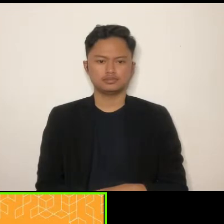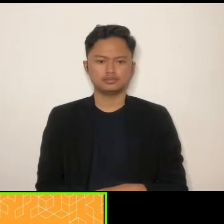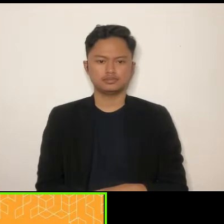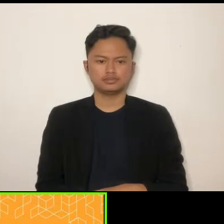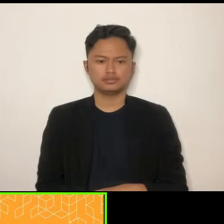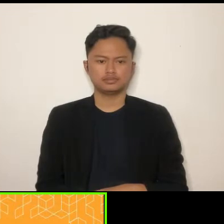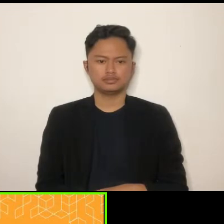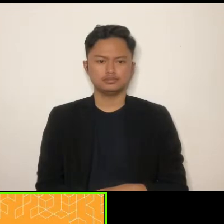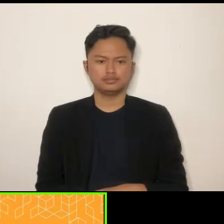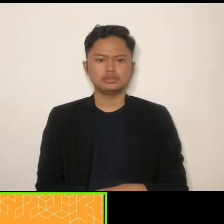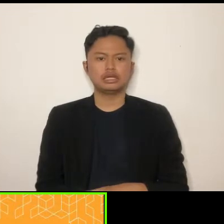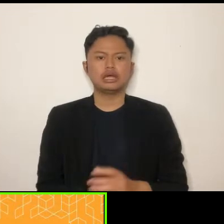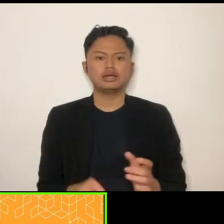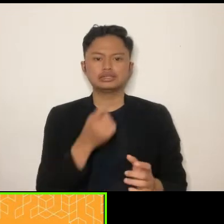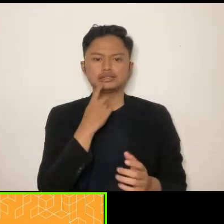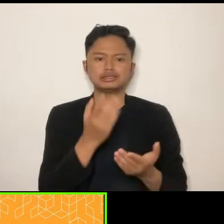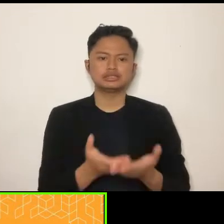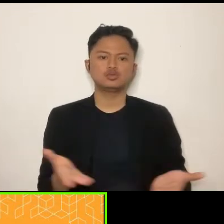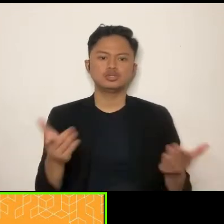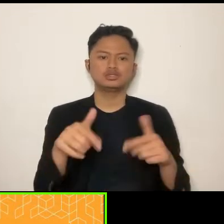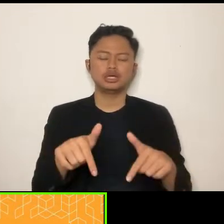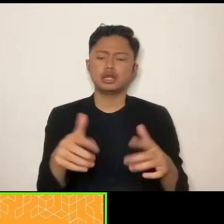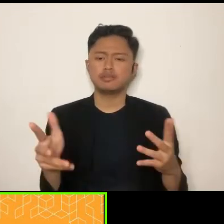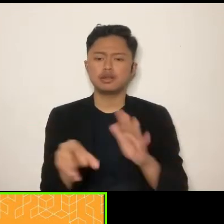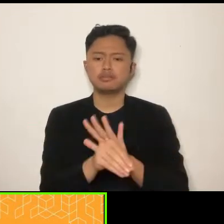that is happening now here in West Papua,